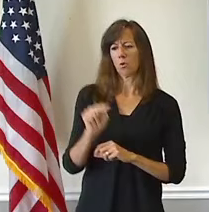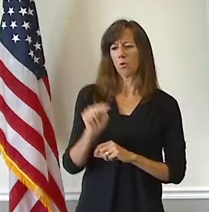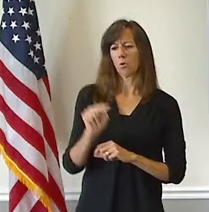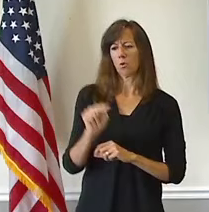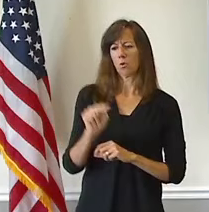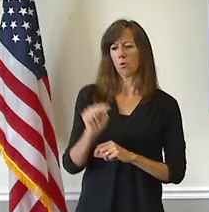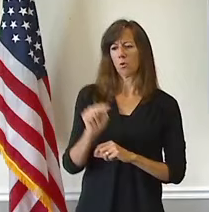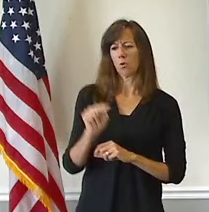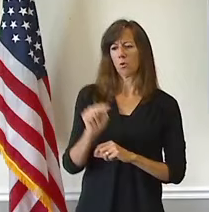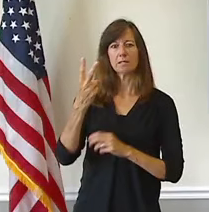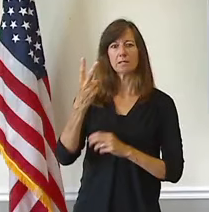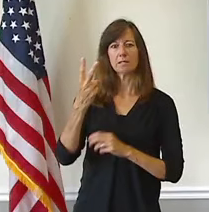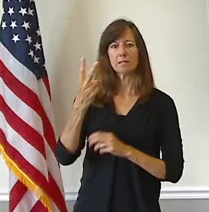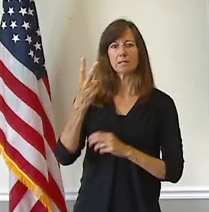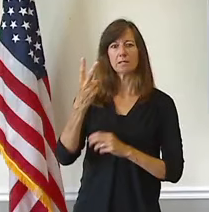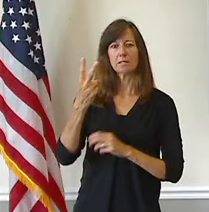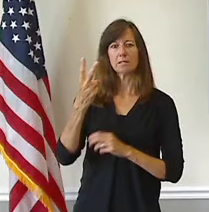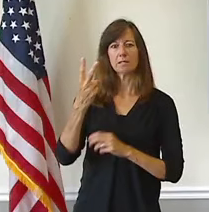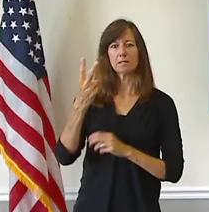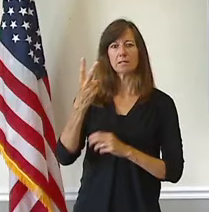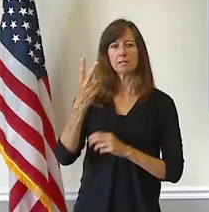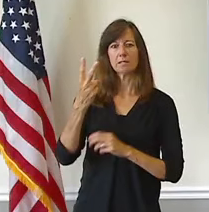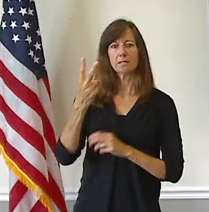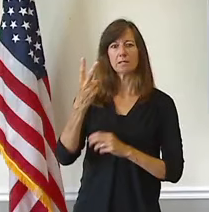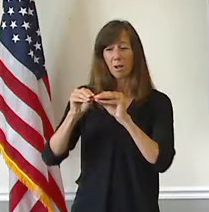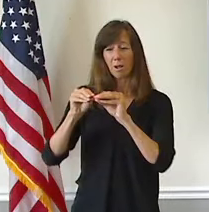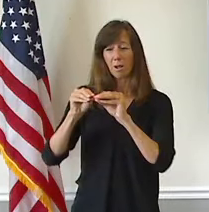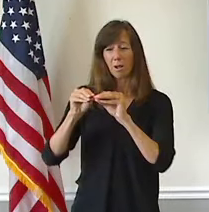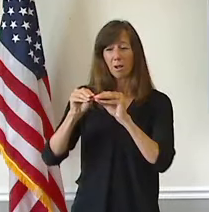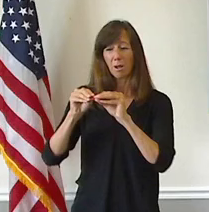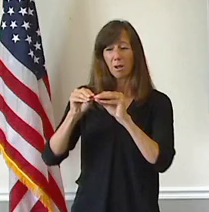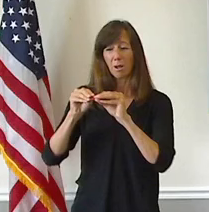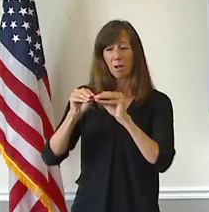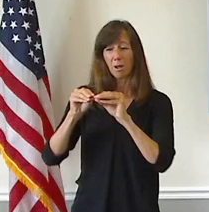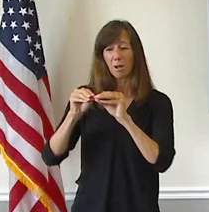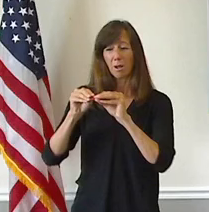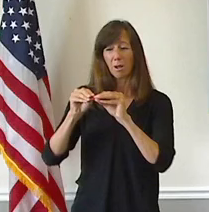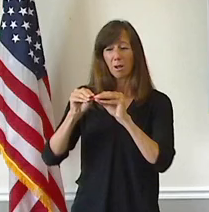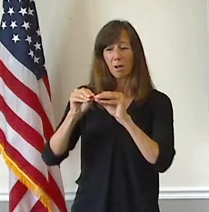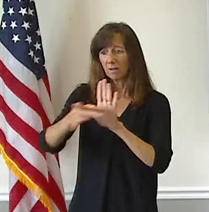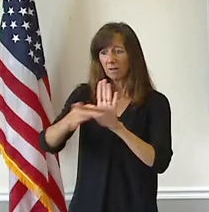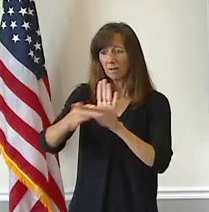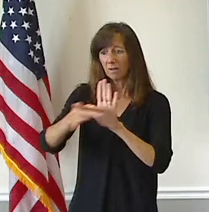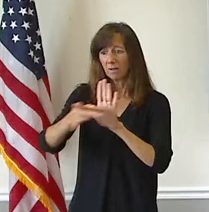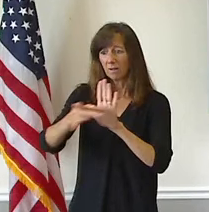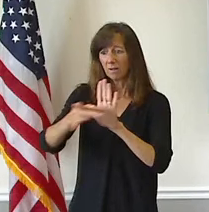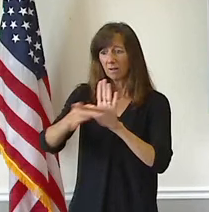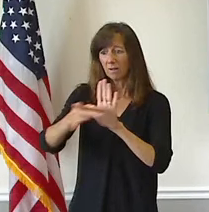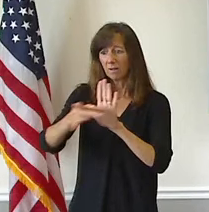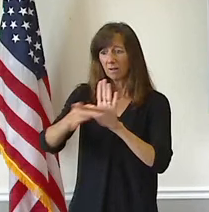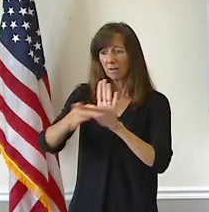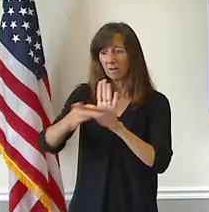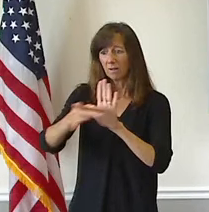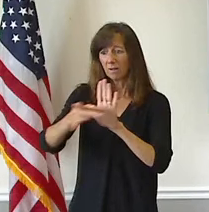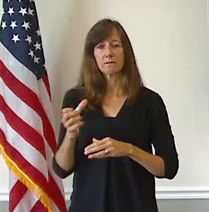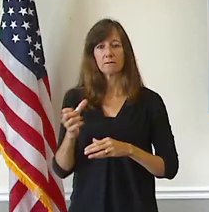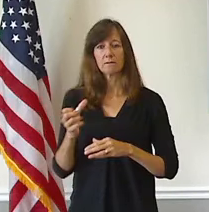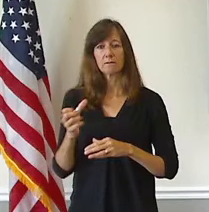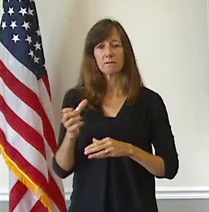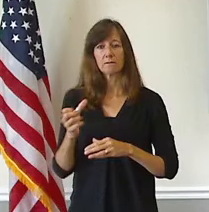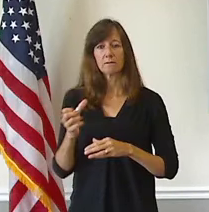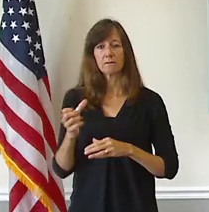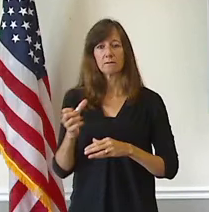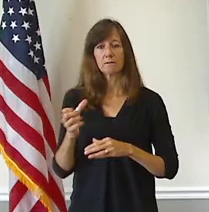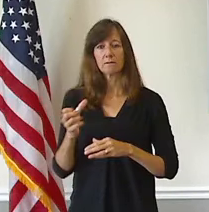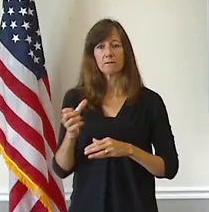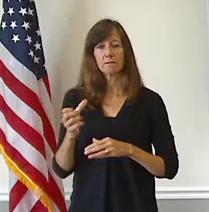spike in transmission. Obviously, we want to be serious about this, and we have been. But again, we think that there are safe ways